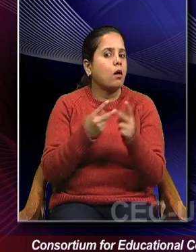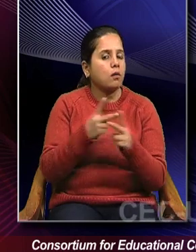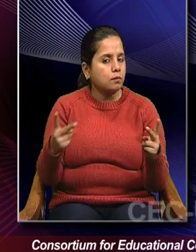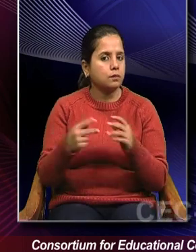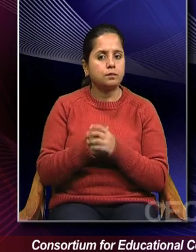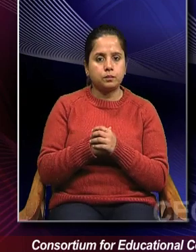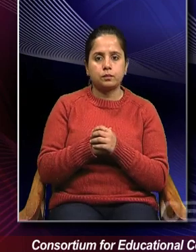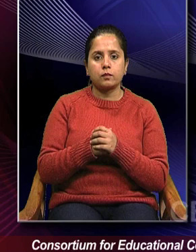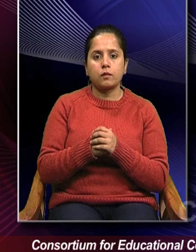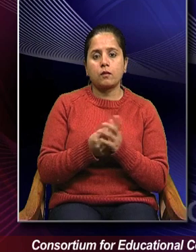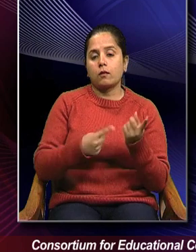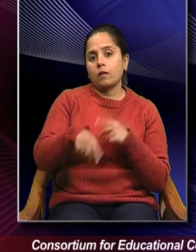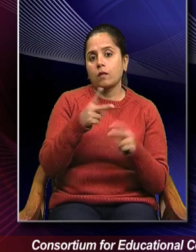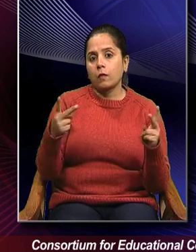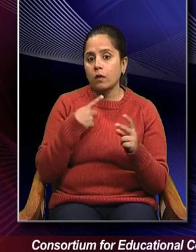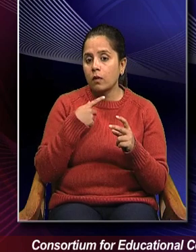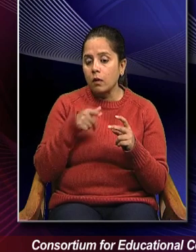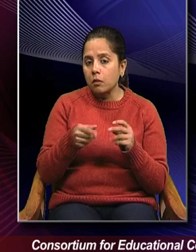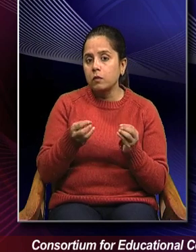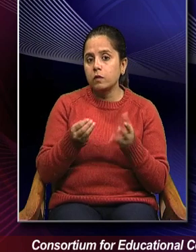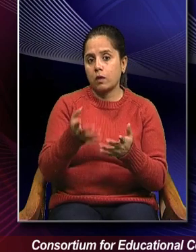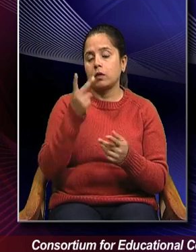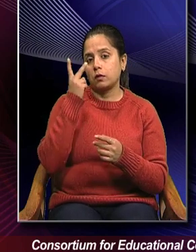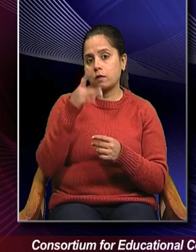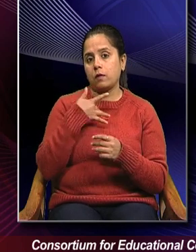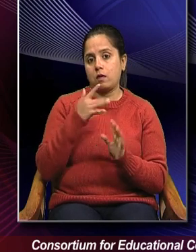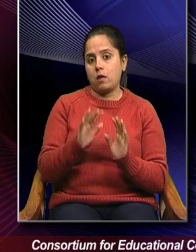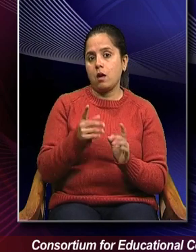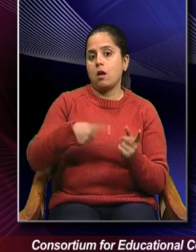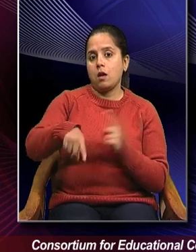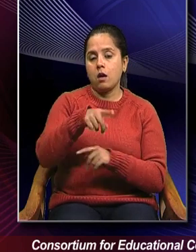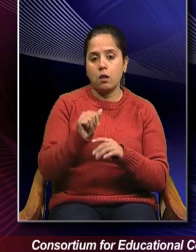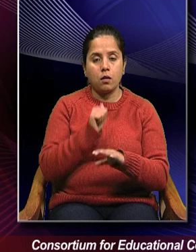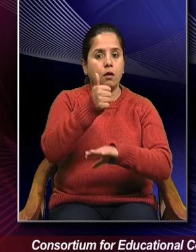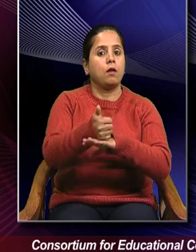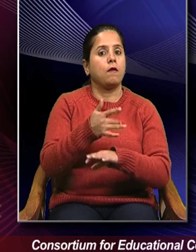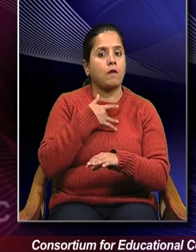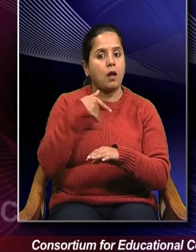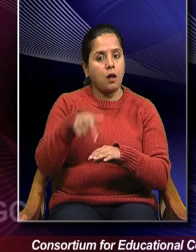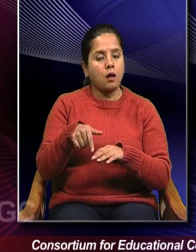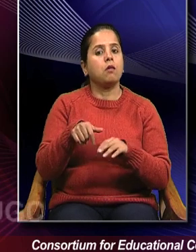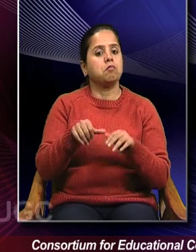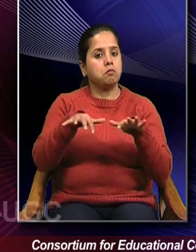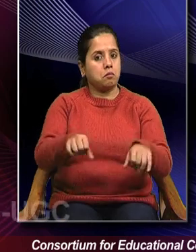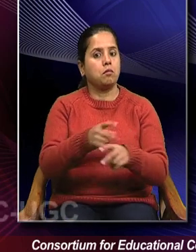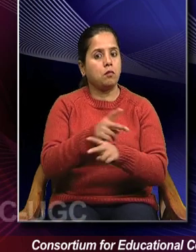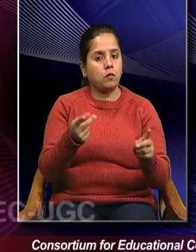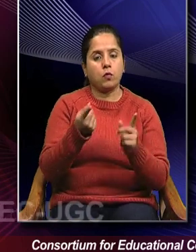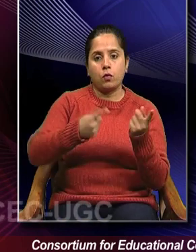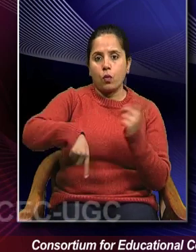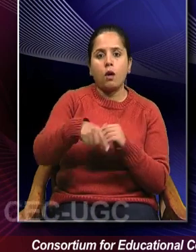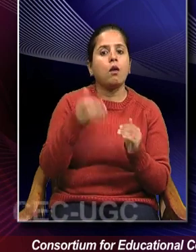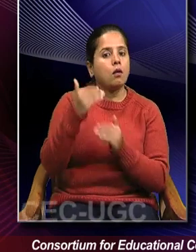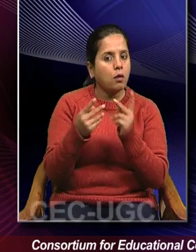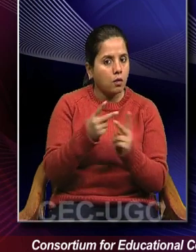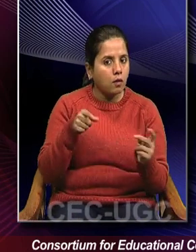And we find that initially the task of setting up of the empire was also carried out